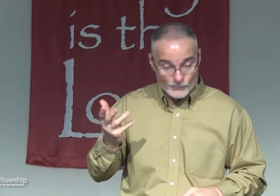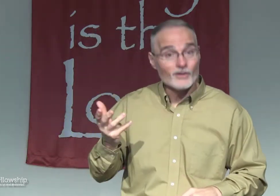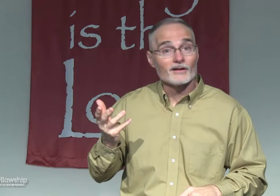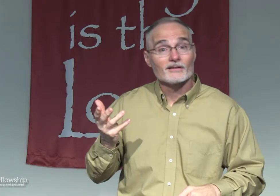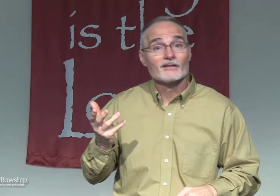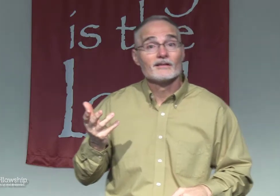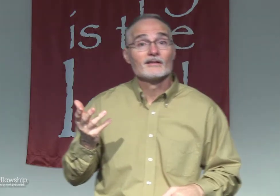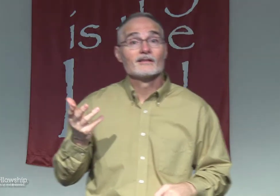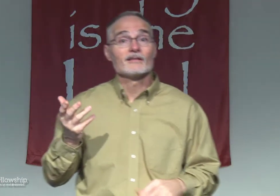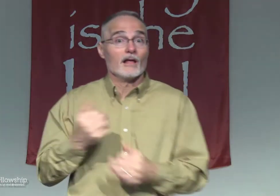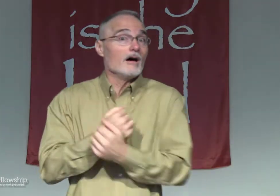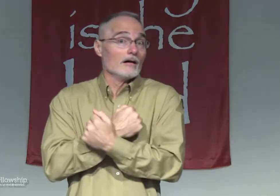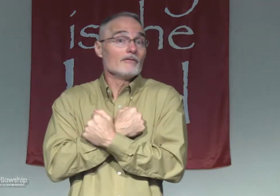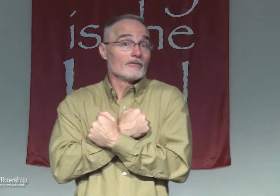the Bible also says